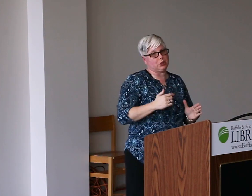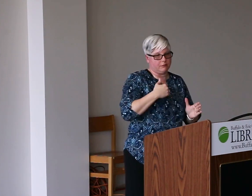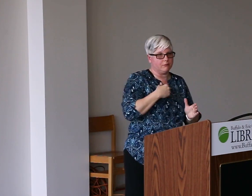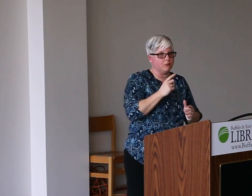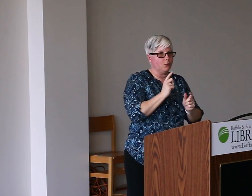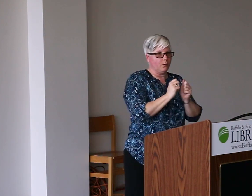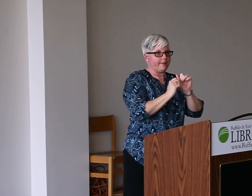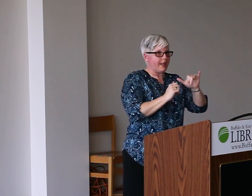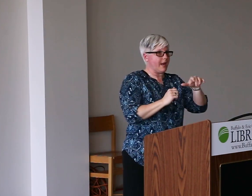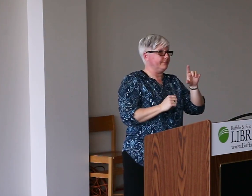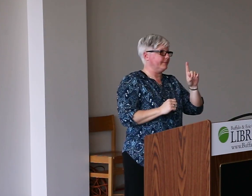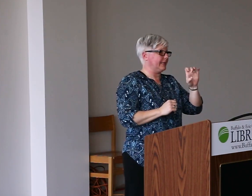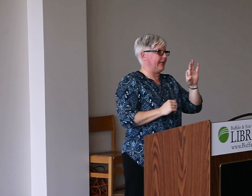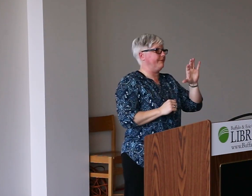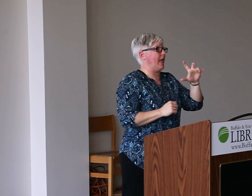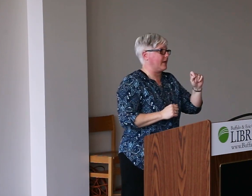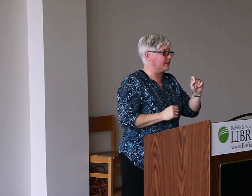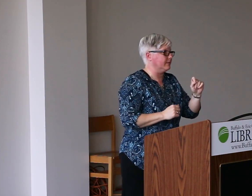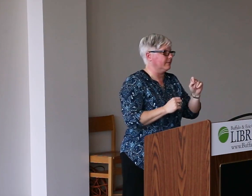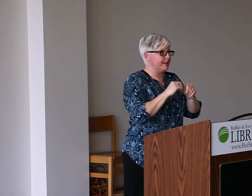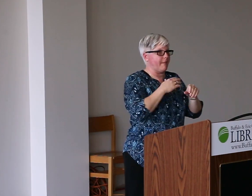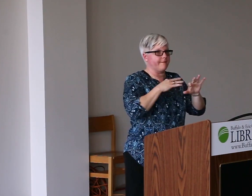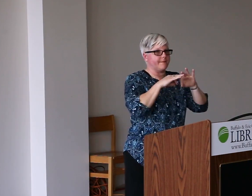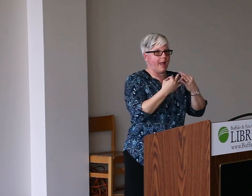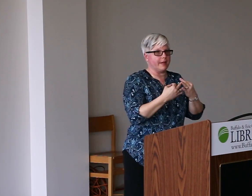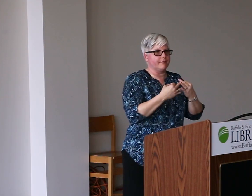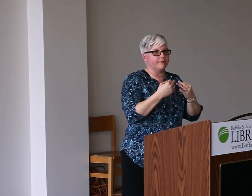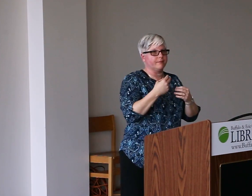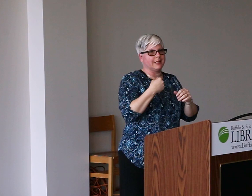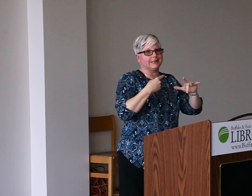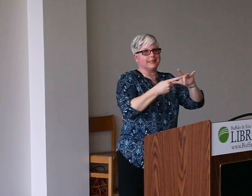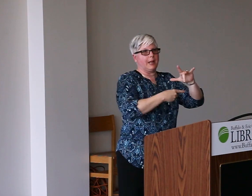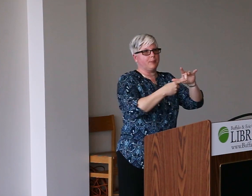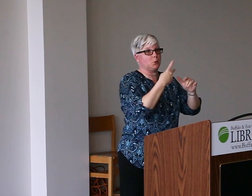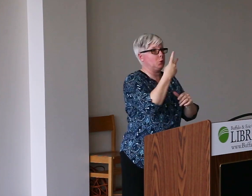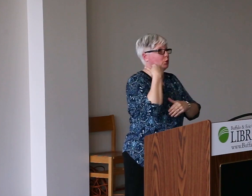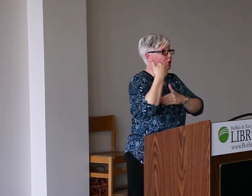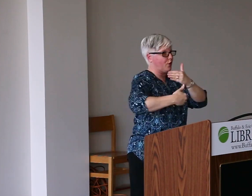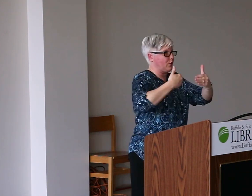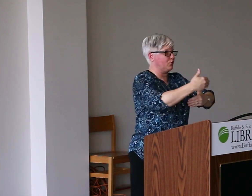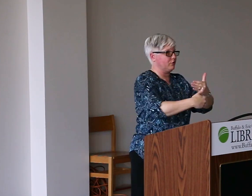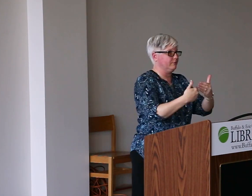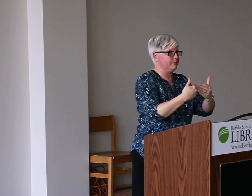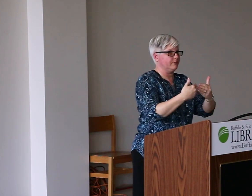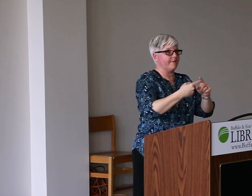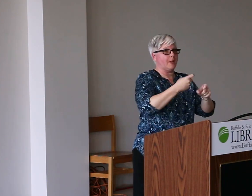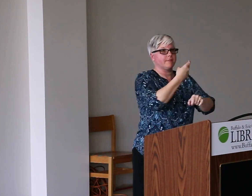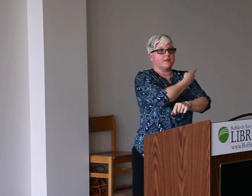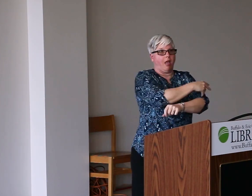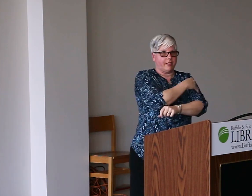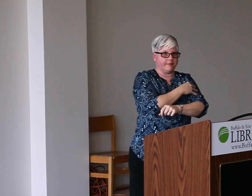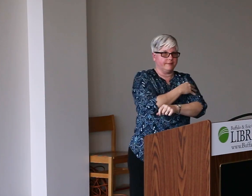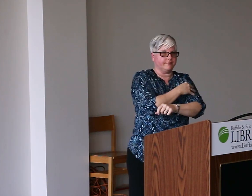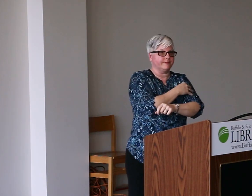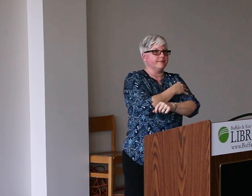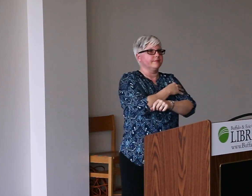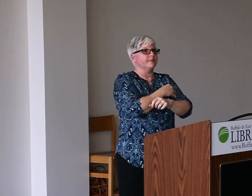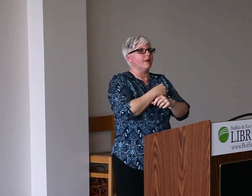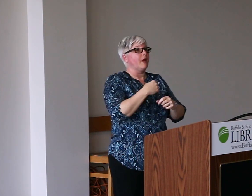I'm the only person with that defect in my family. It skipped 2 generations from